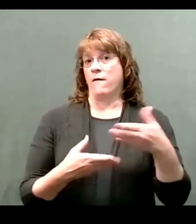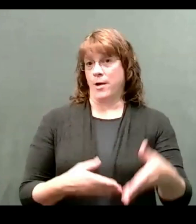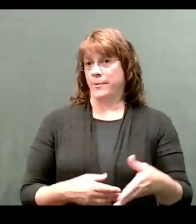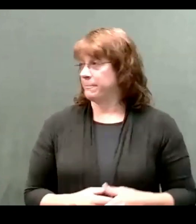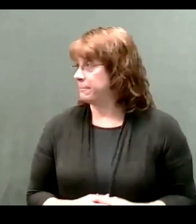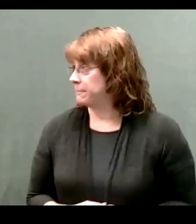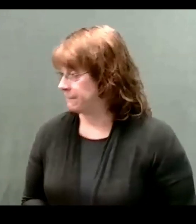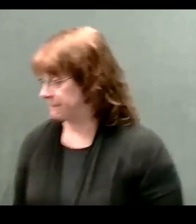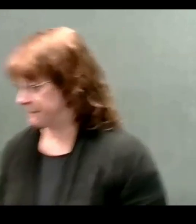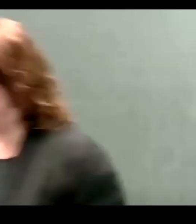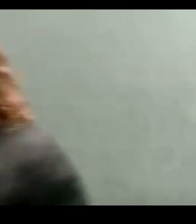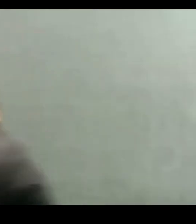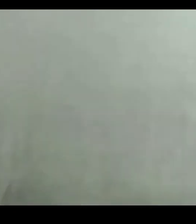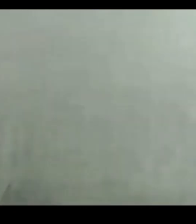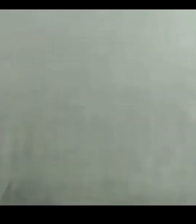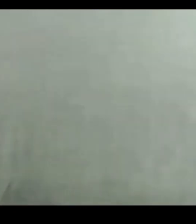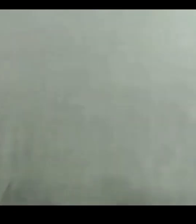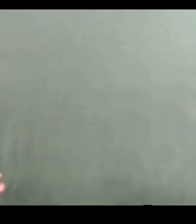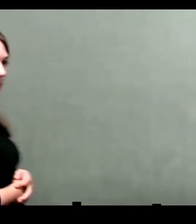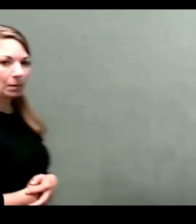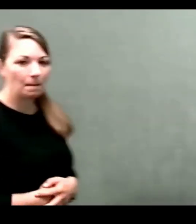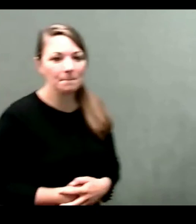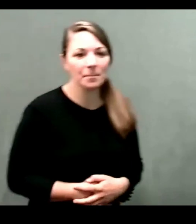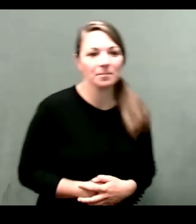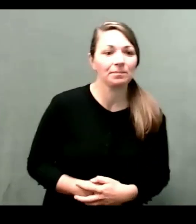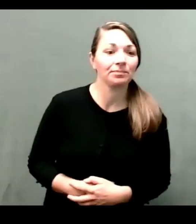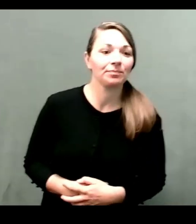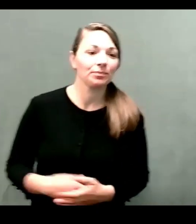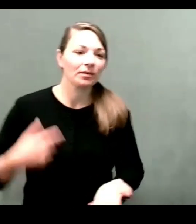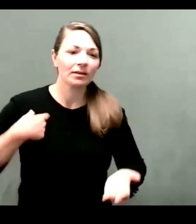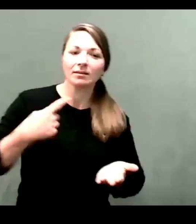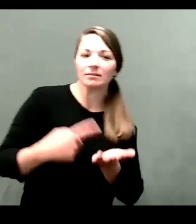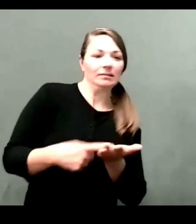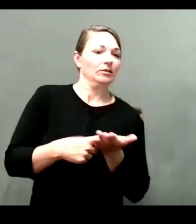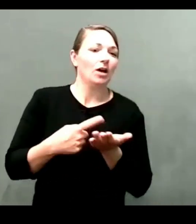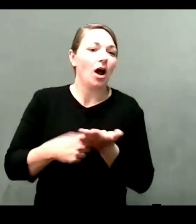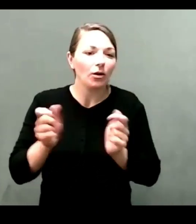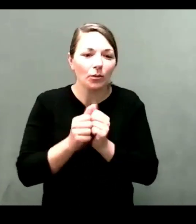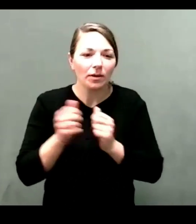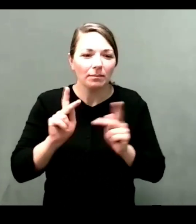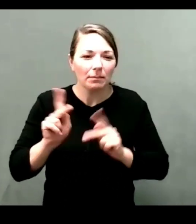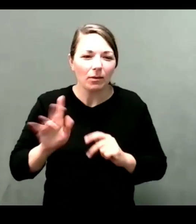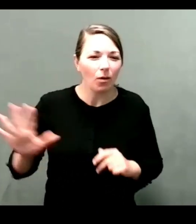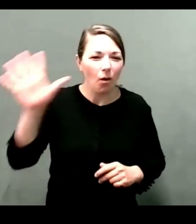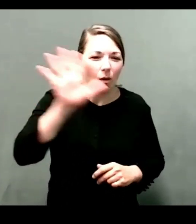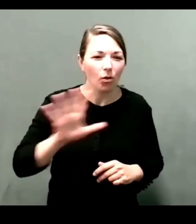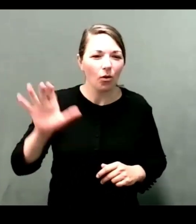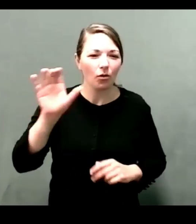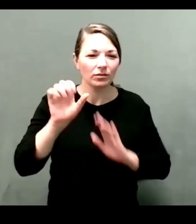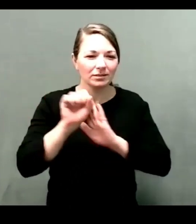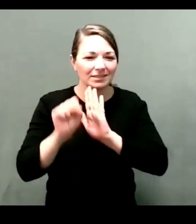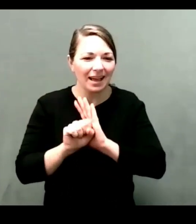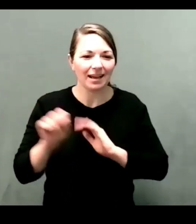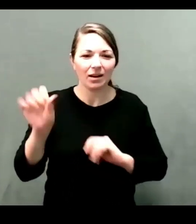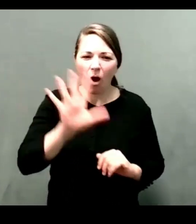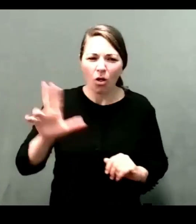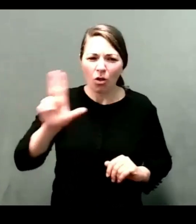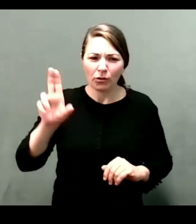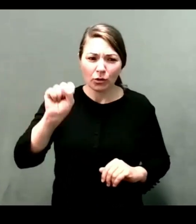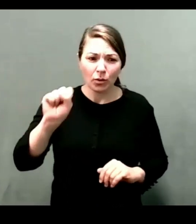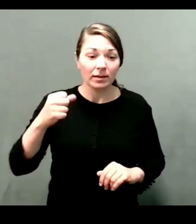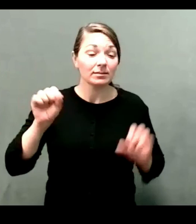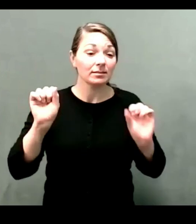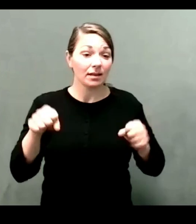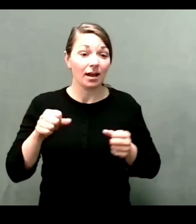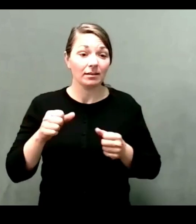there. And from talking with folks, across the state and also across the country, I think recognizing that can also be really